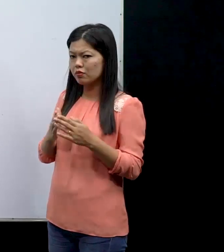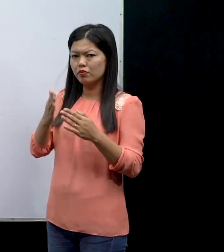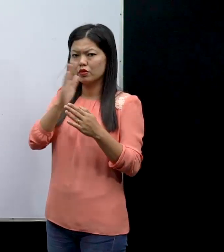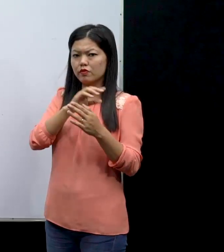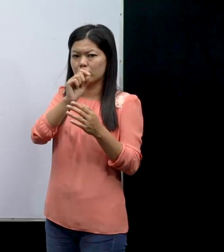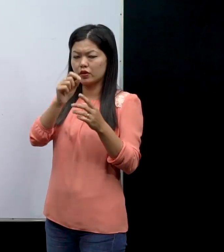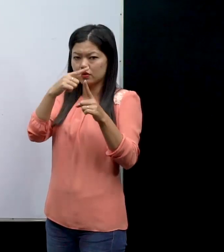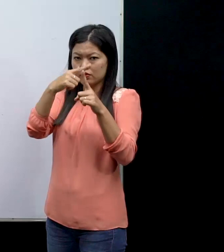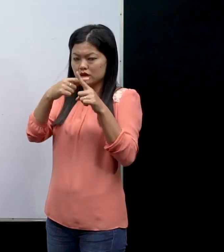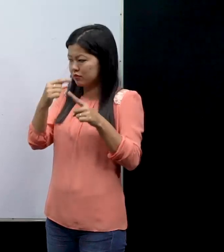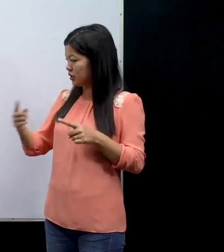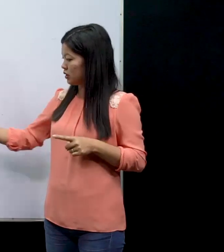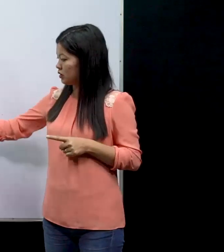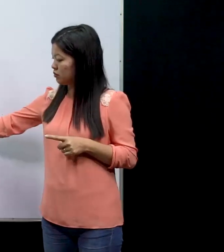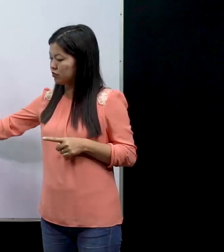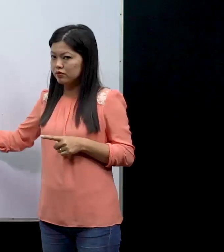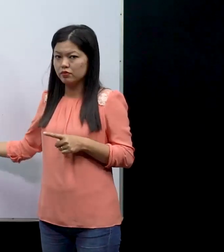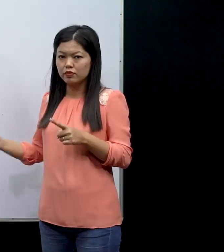for